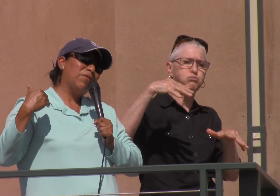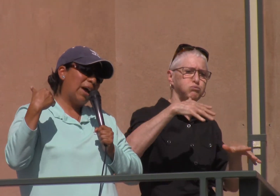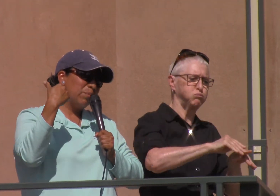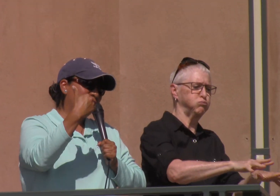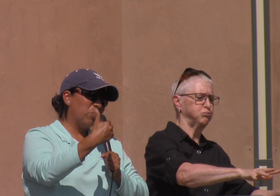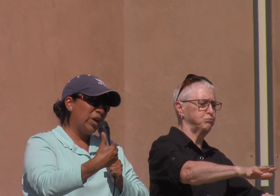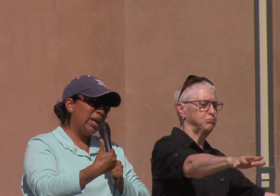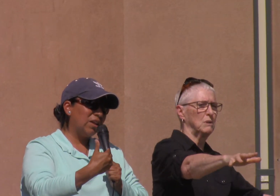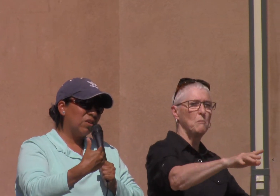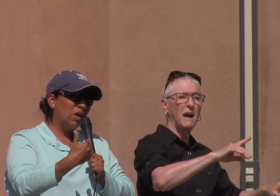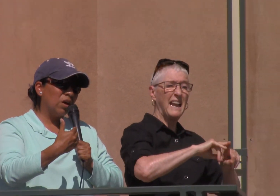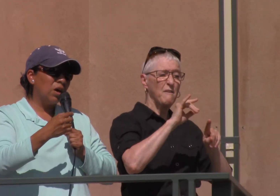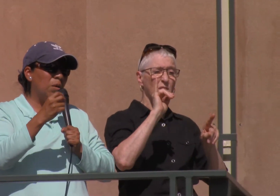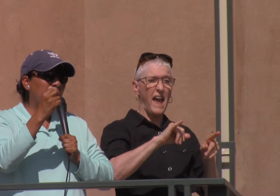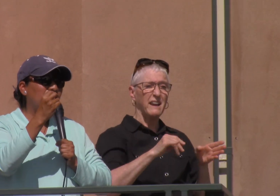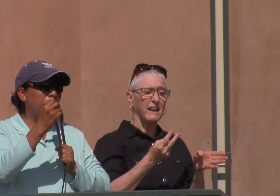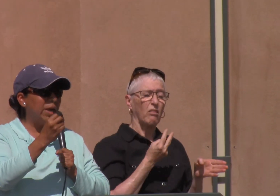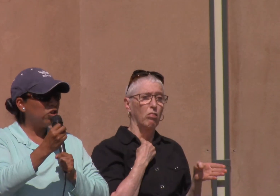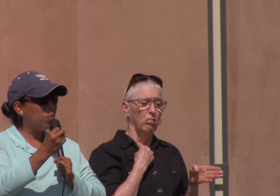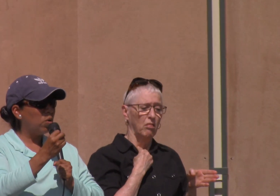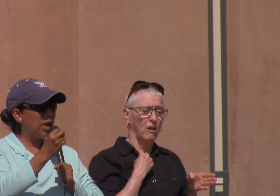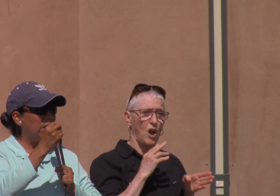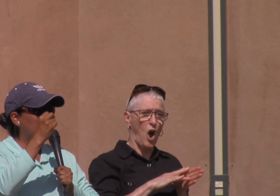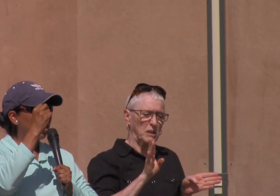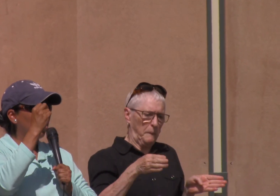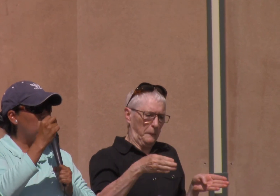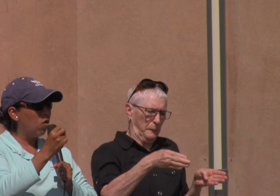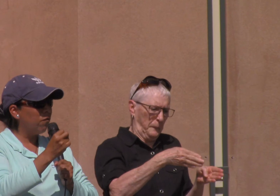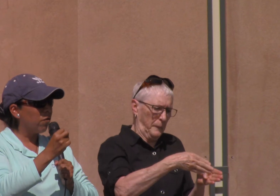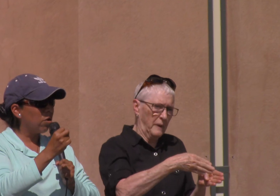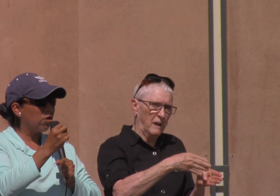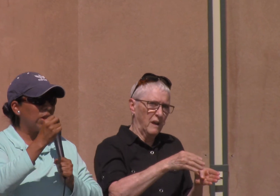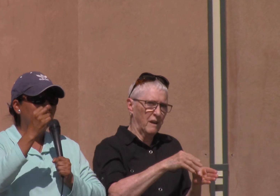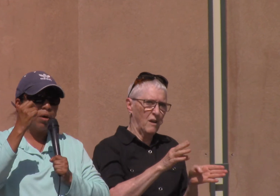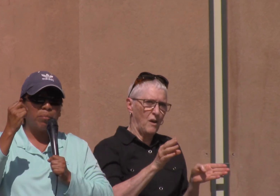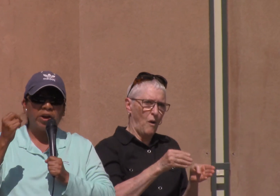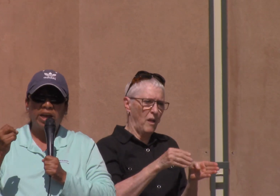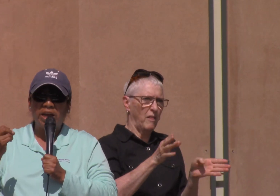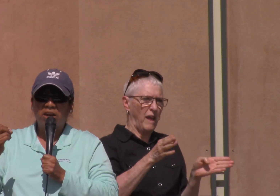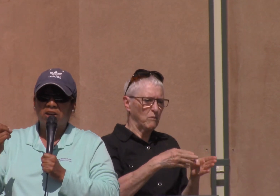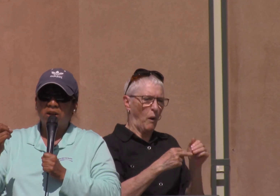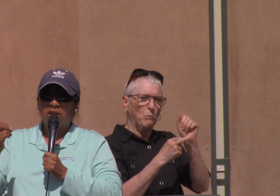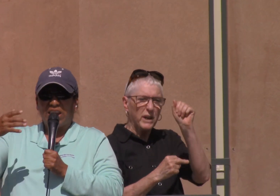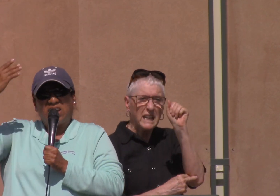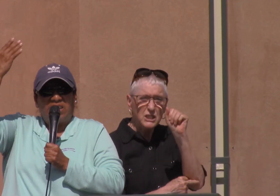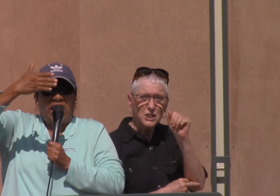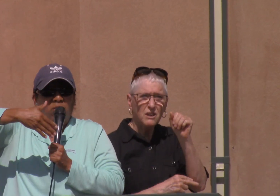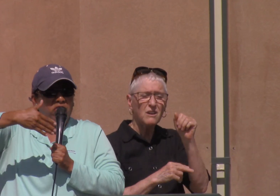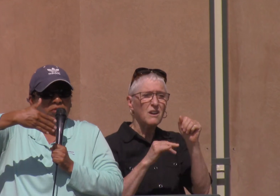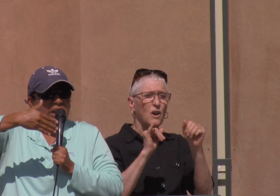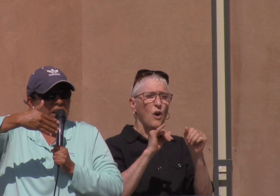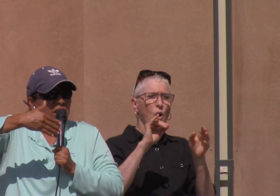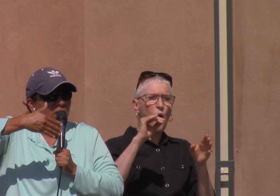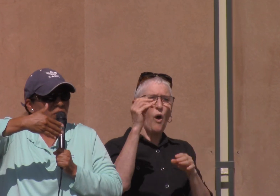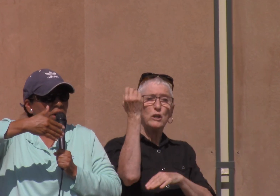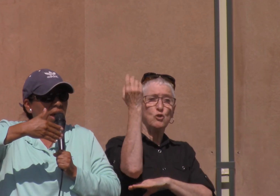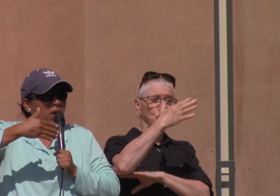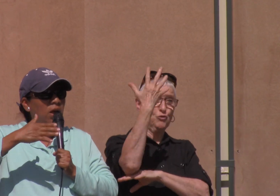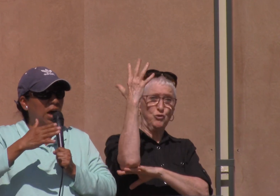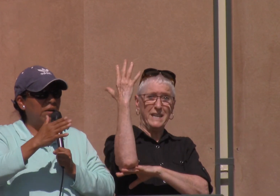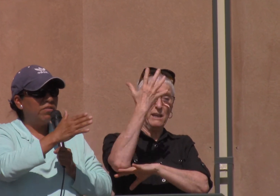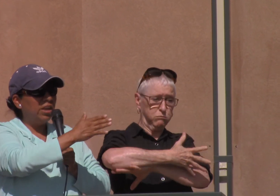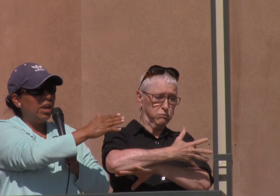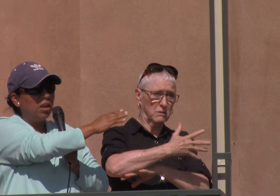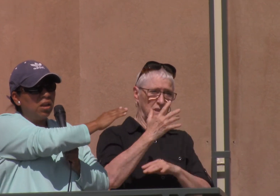But then if that debris gets hung up on a pinch point, like a culvert, like a bridge, like a downed tree,